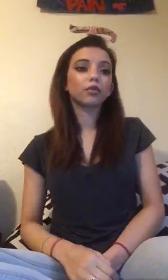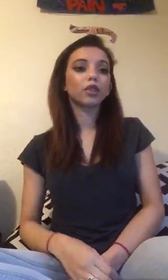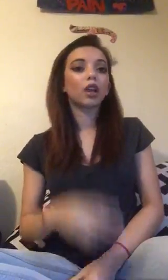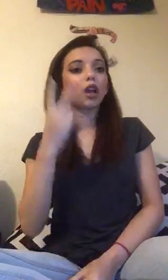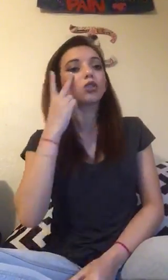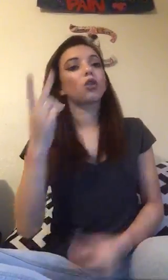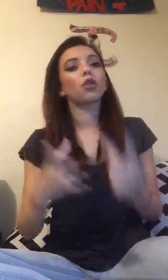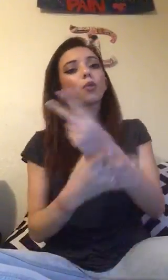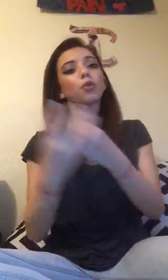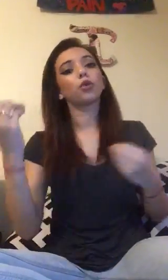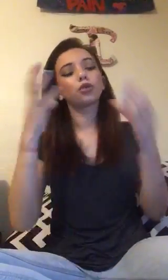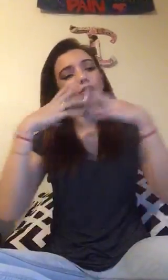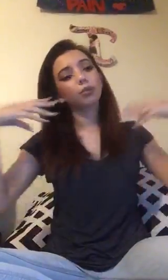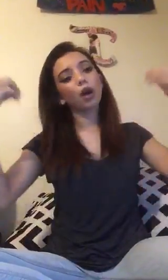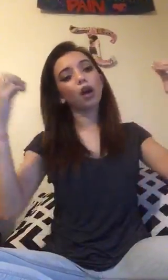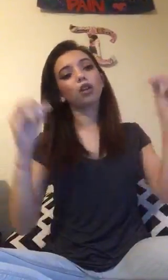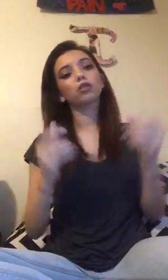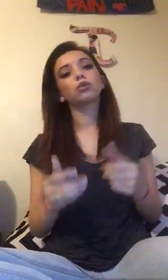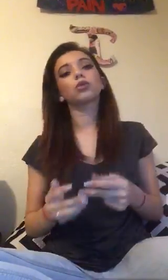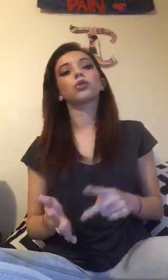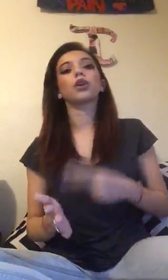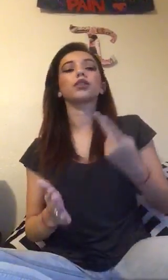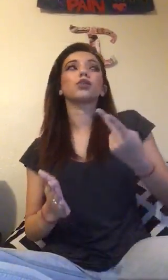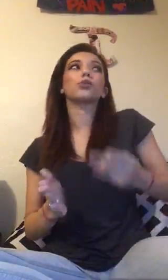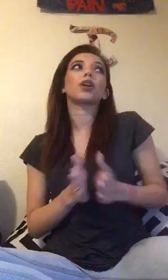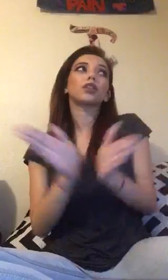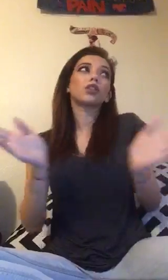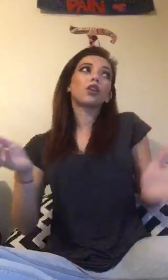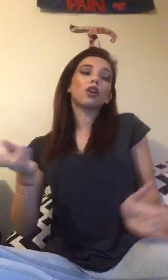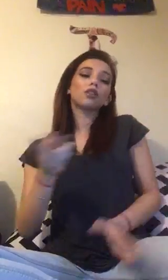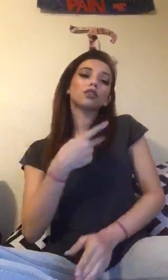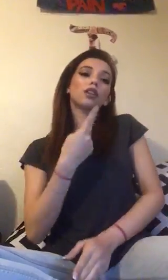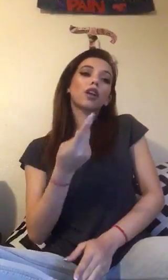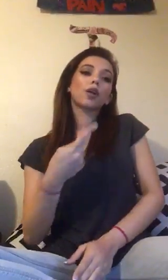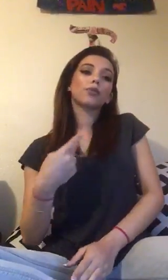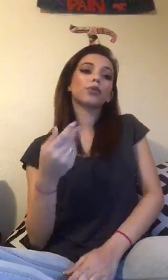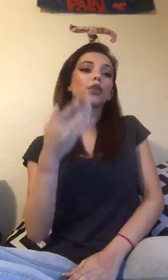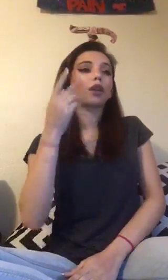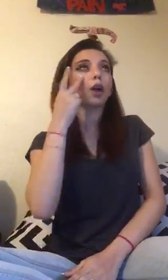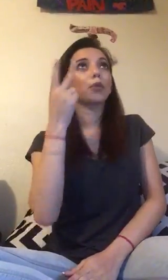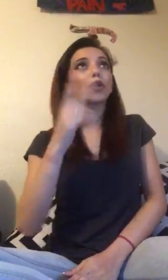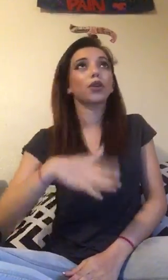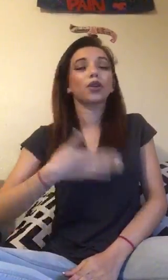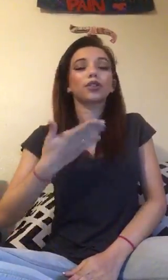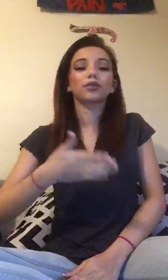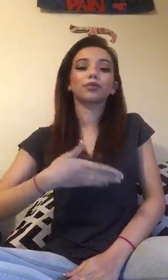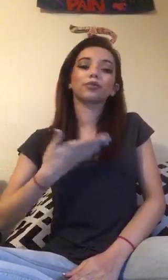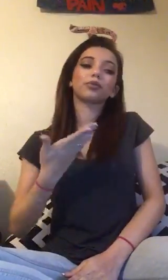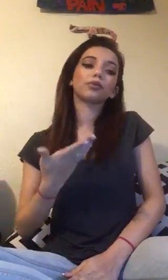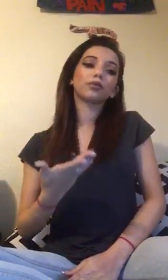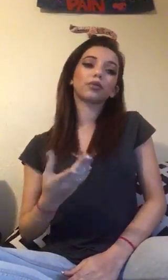laugh. I saw that both your smiles were twice as wide as ours. Yeah, you look happier. You